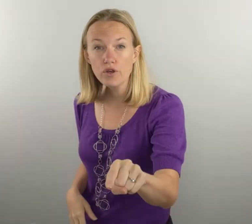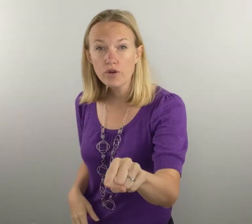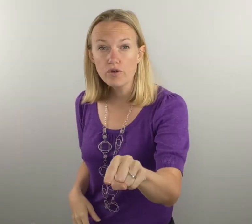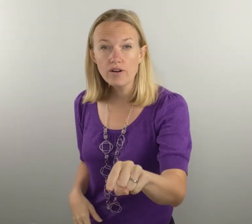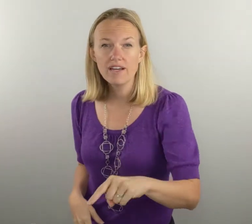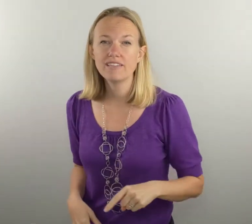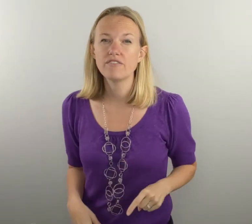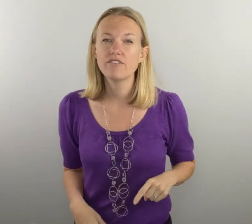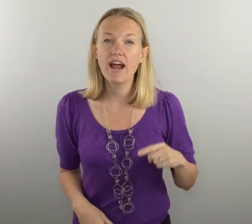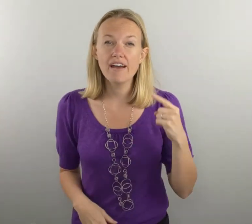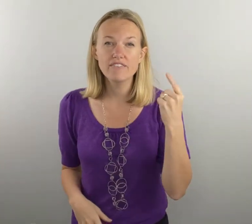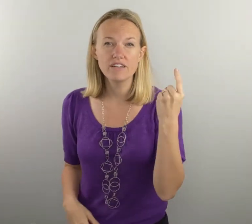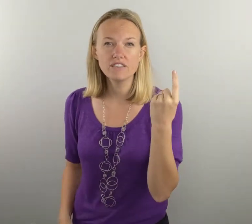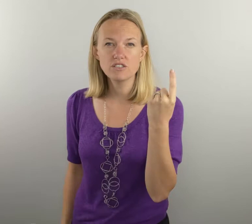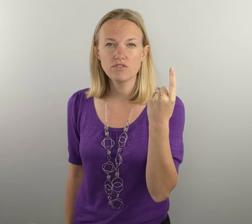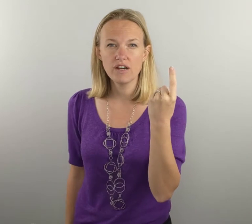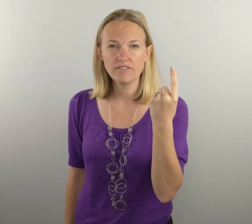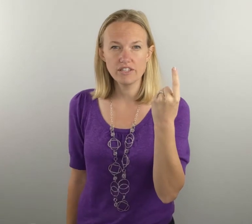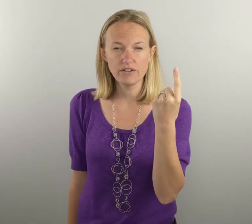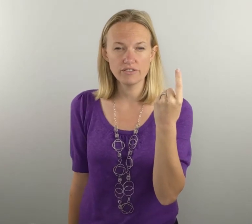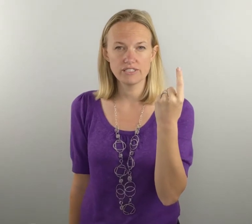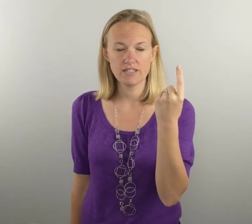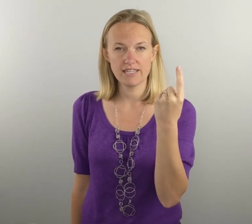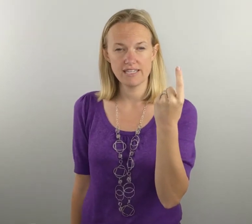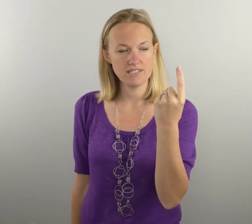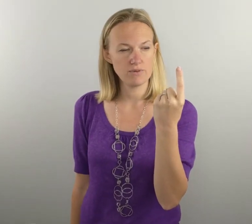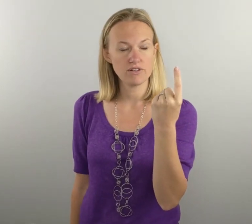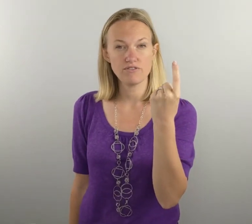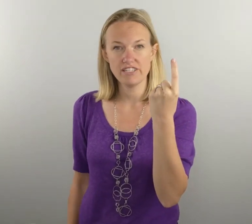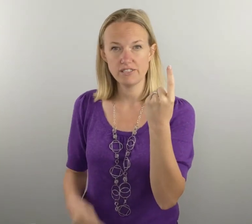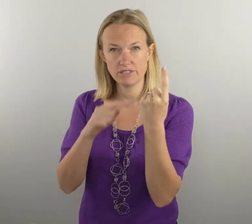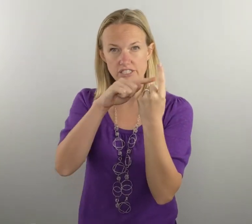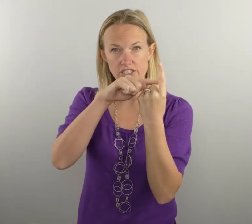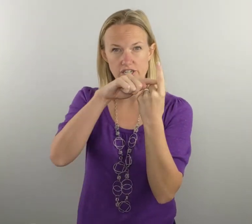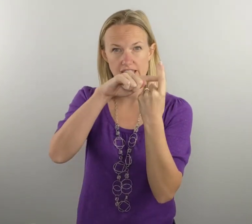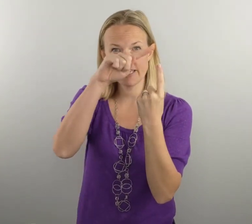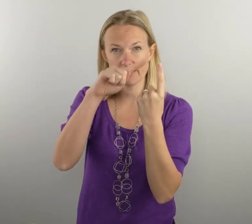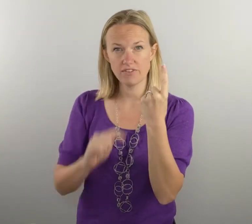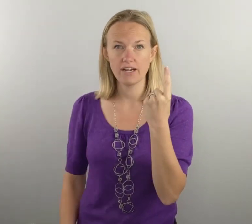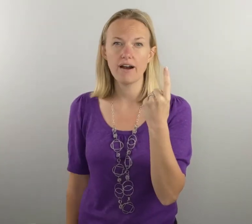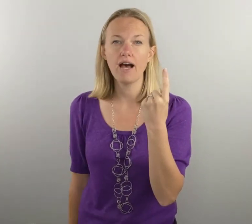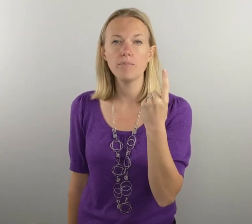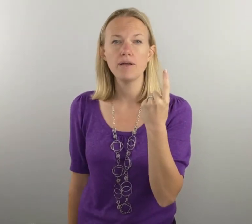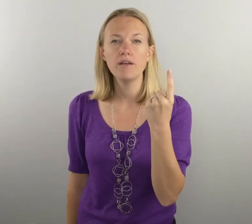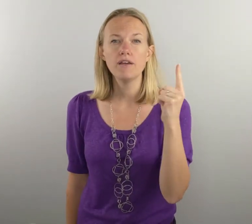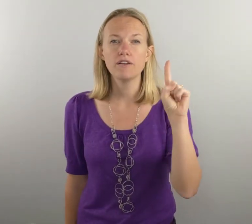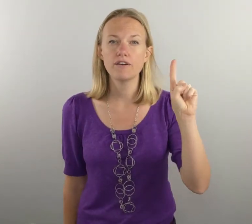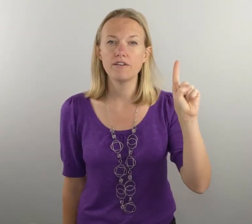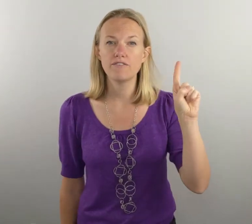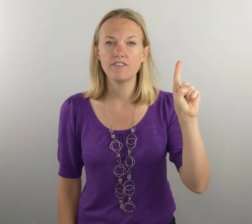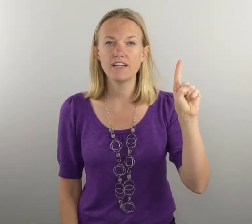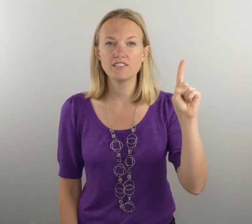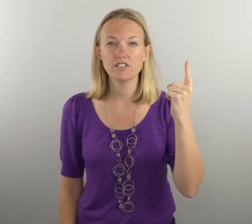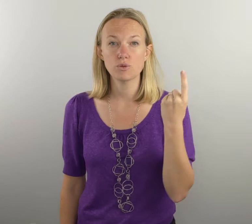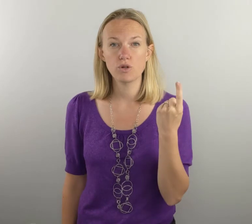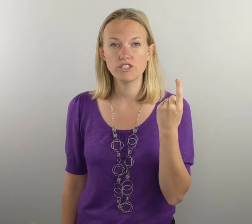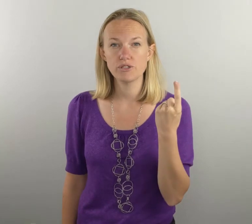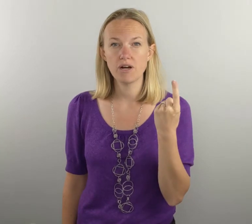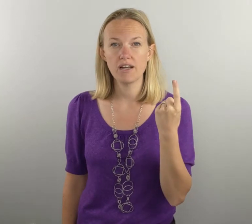You, and then forever. So forever you start like this with your fists, with just your index finger up. Your fingers are towards your body.